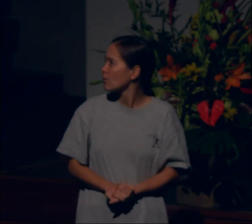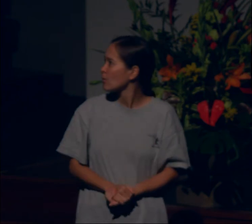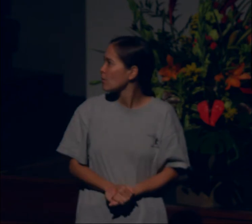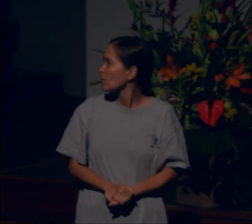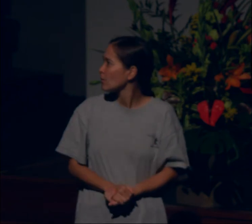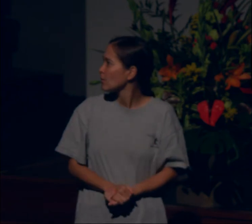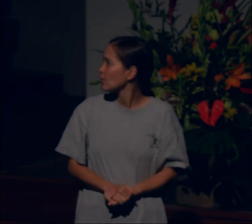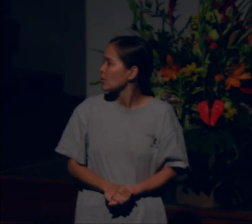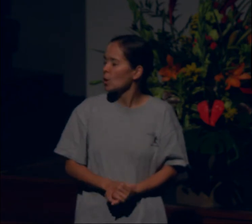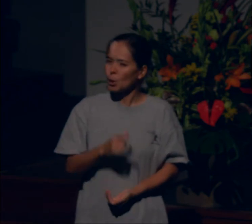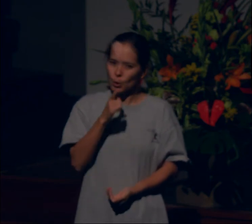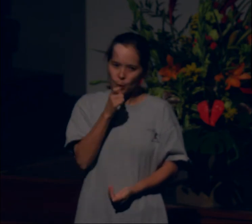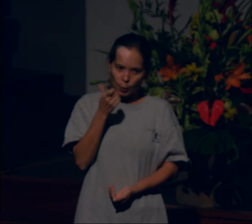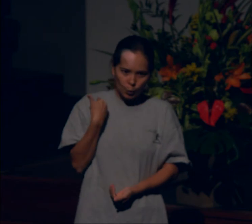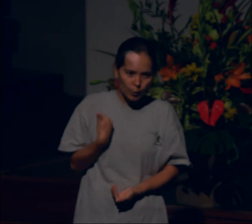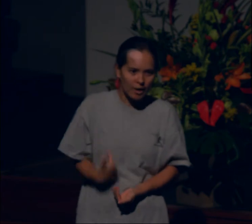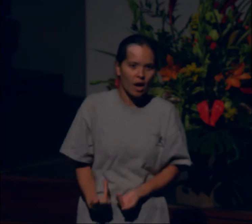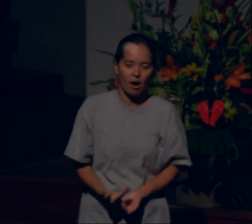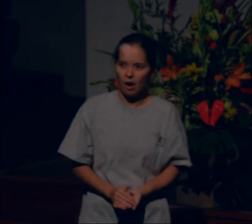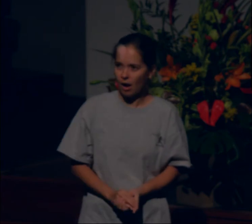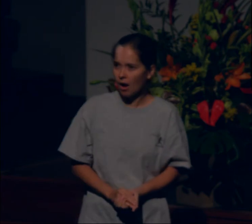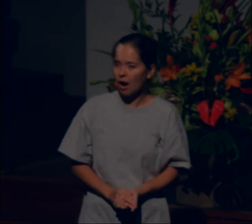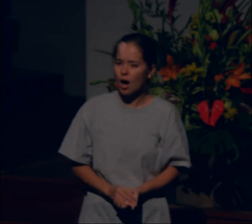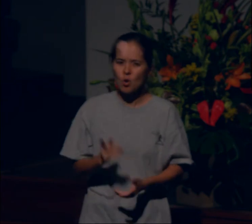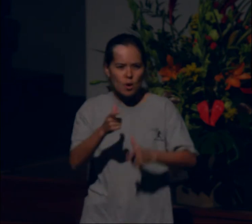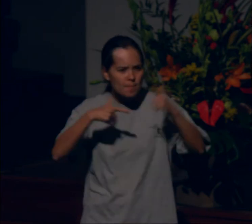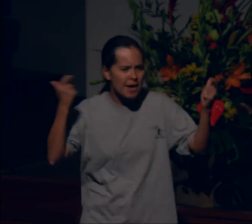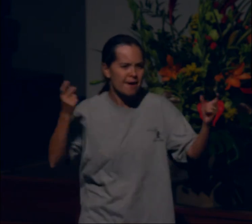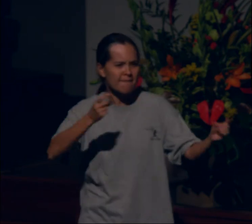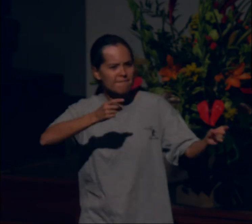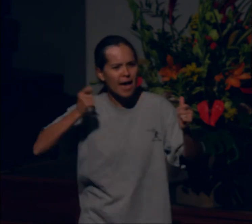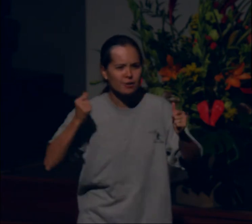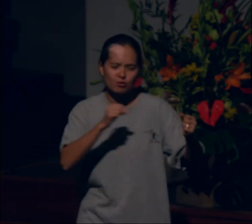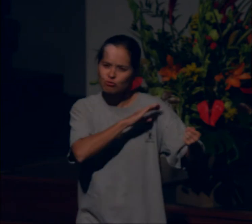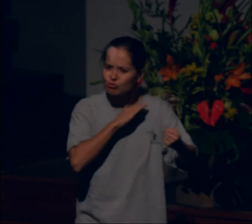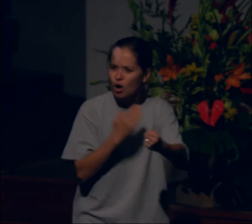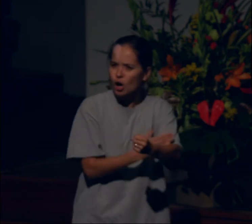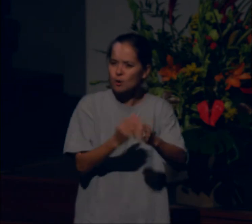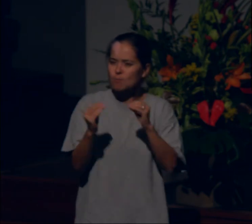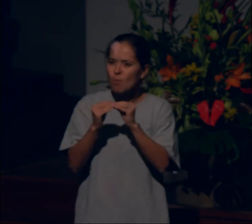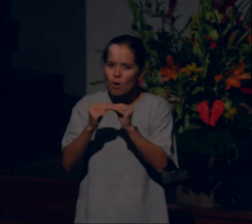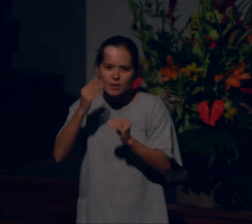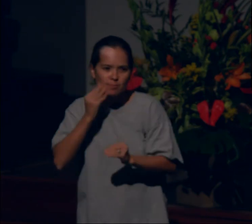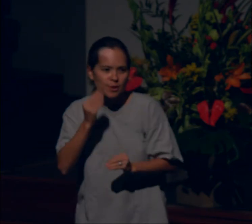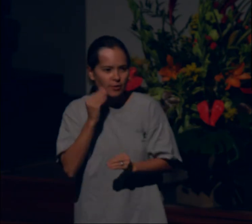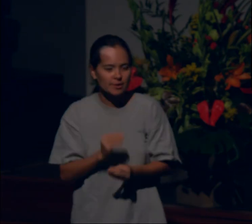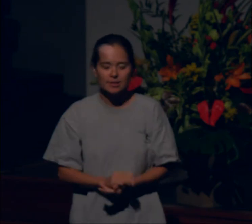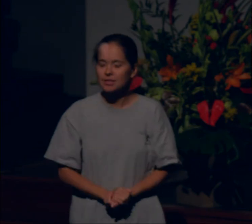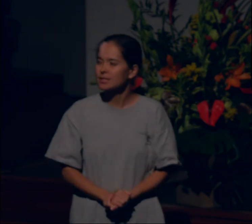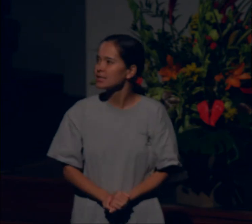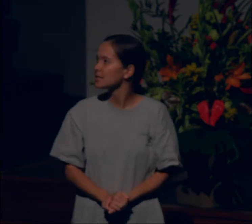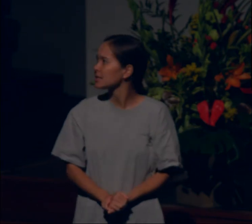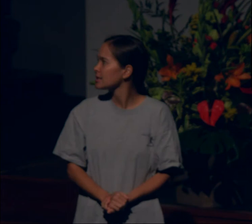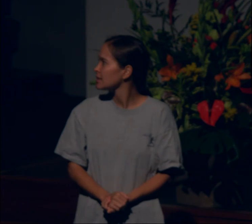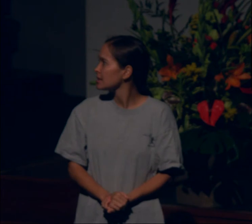This is who we are. We're bigger, faster, stronger, more experienced.